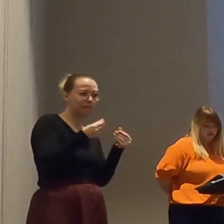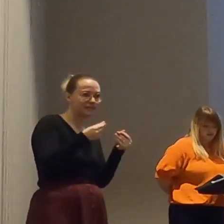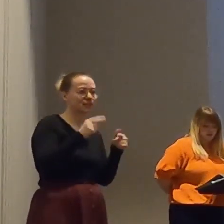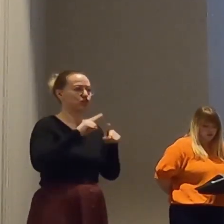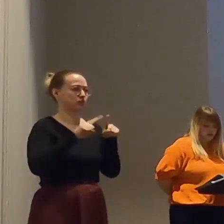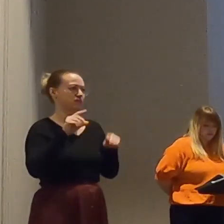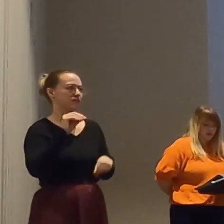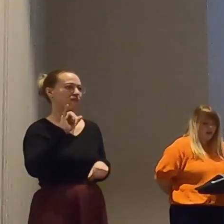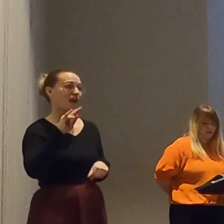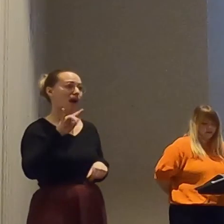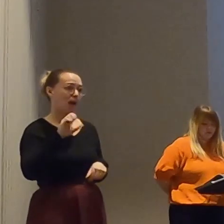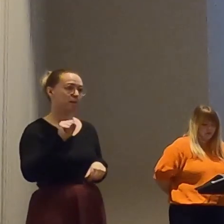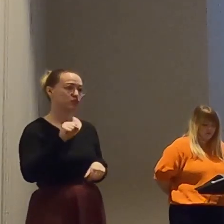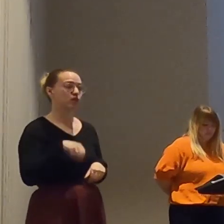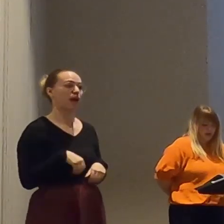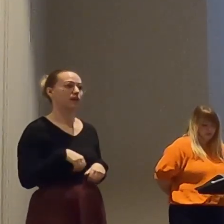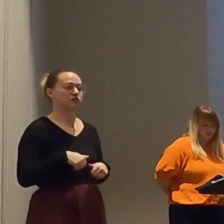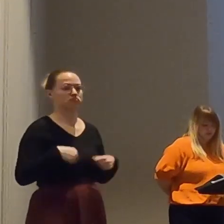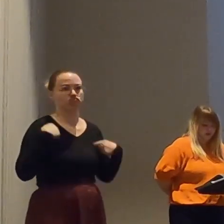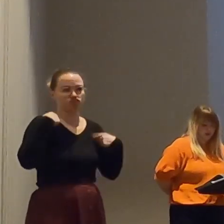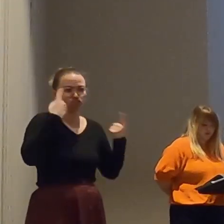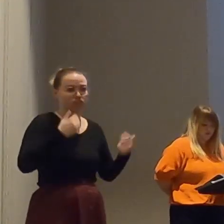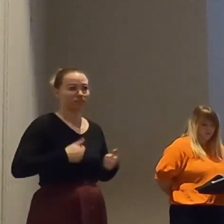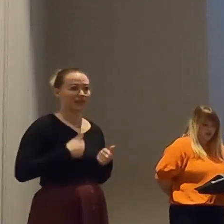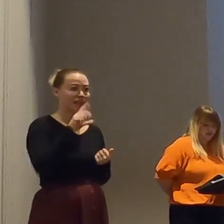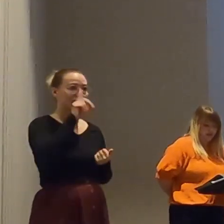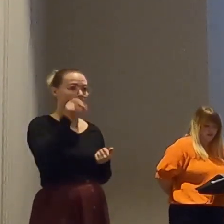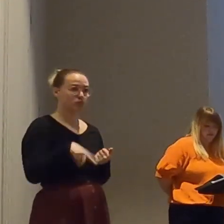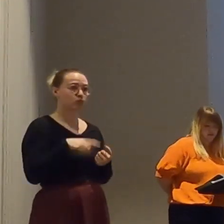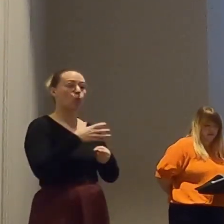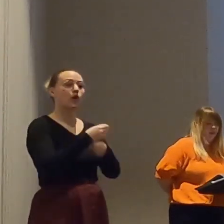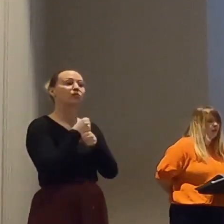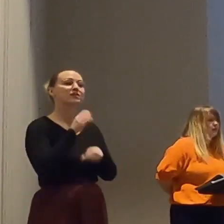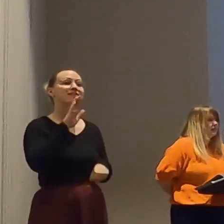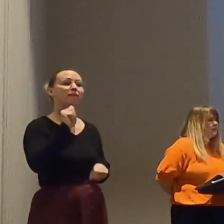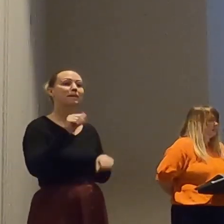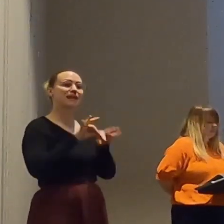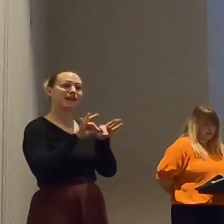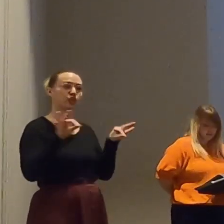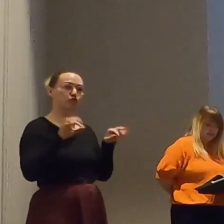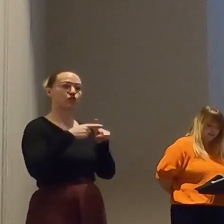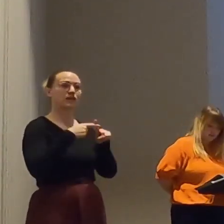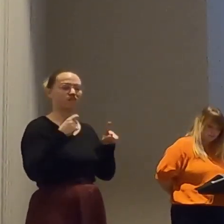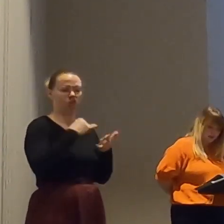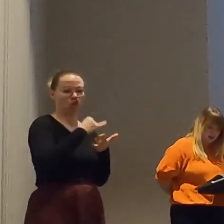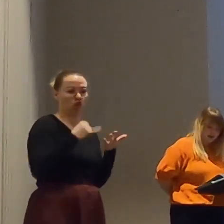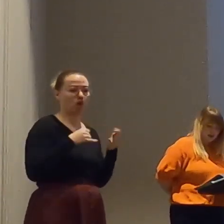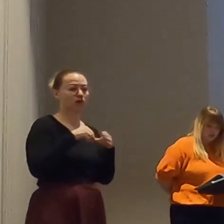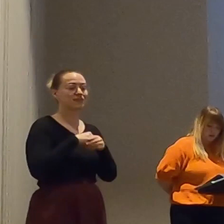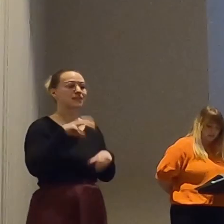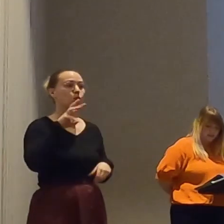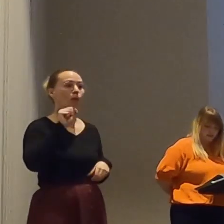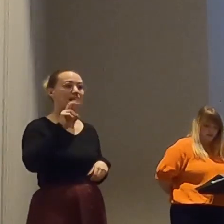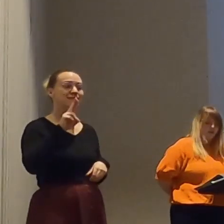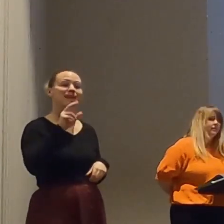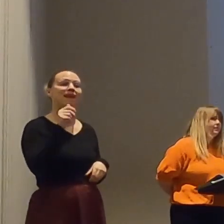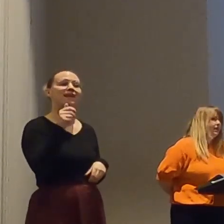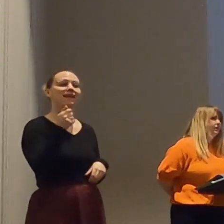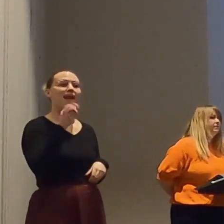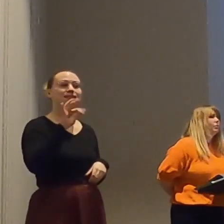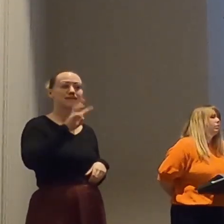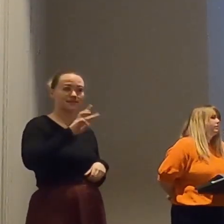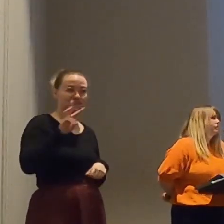lifelong resident of Detroit, Harris received her Bachelor of Fine Arts from Wayne State University in 1966. She worked as an